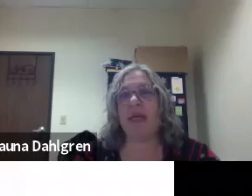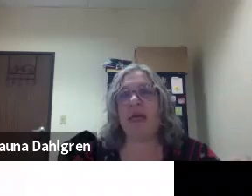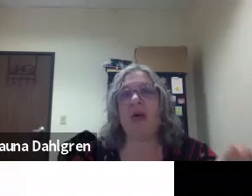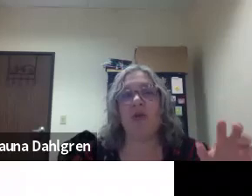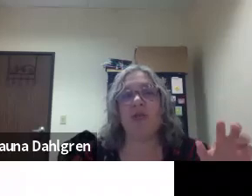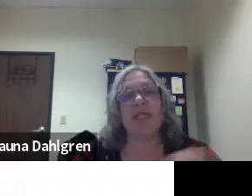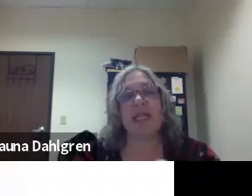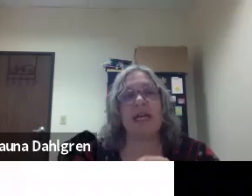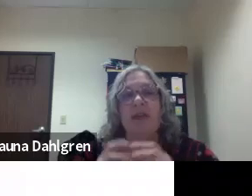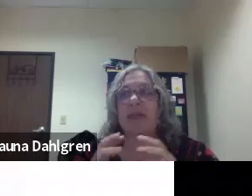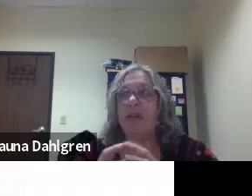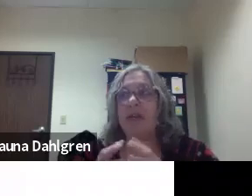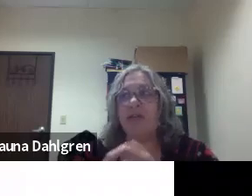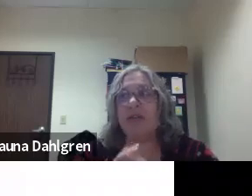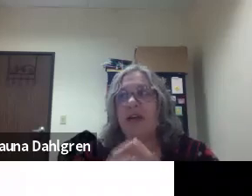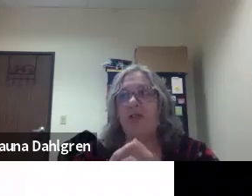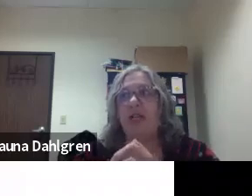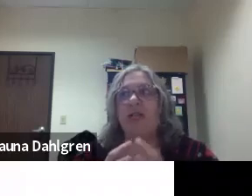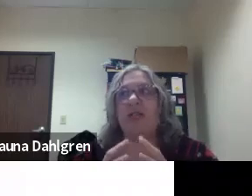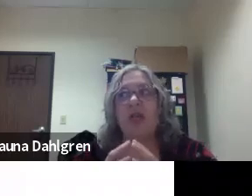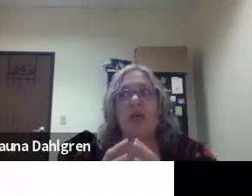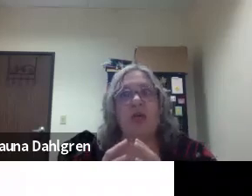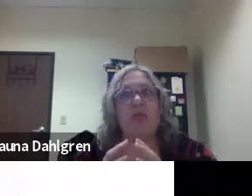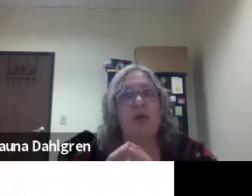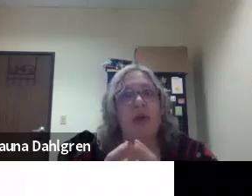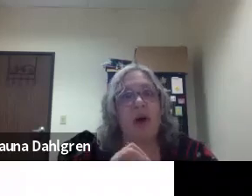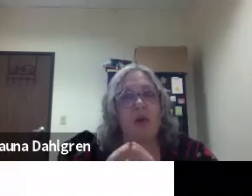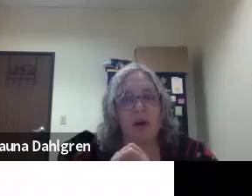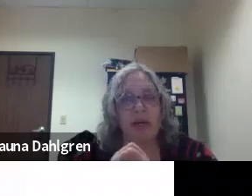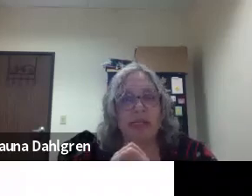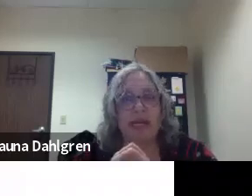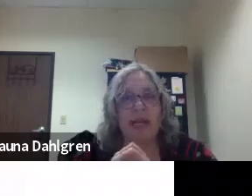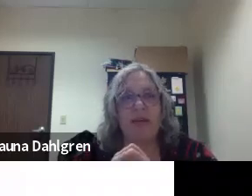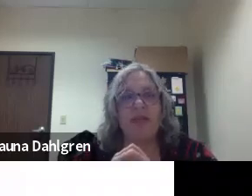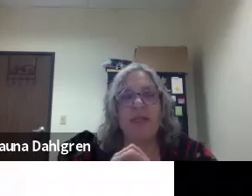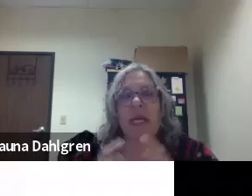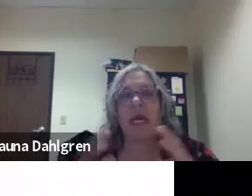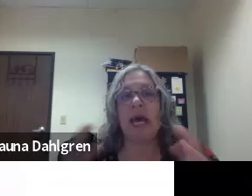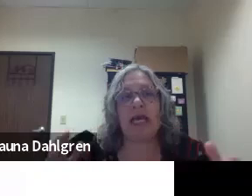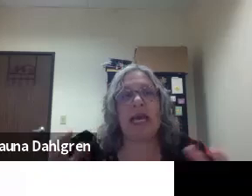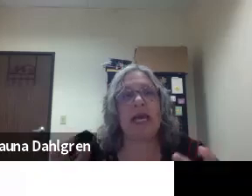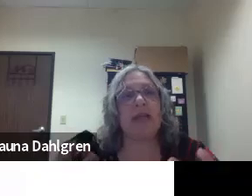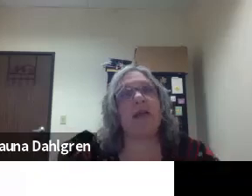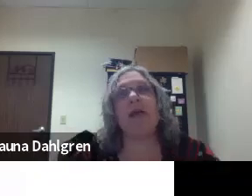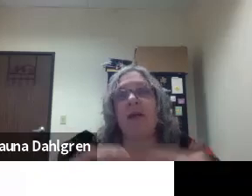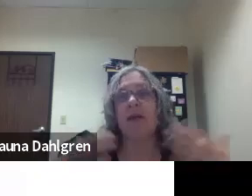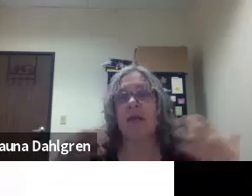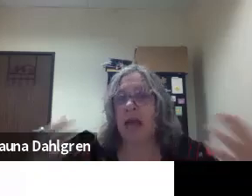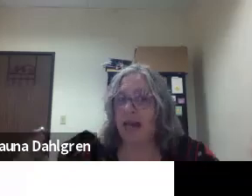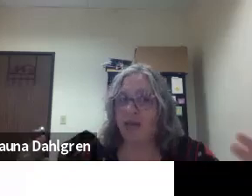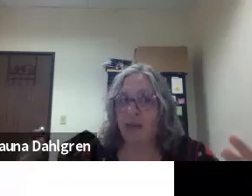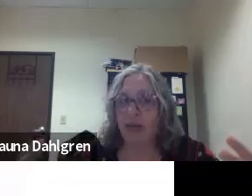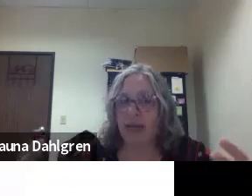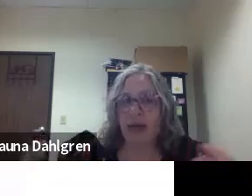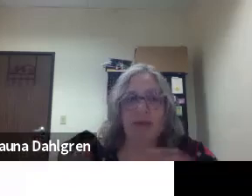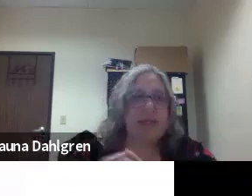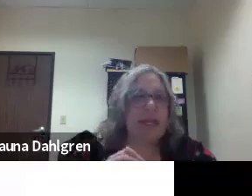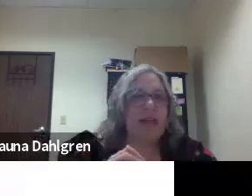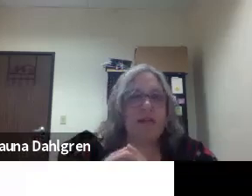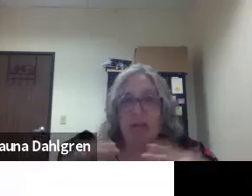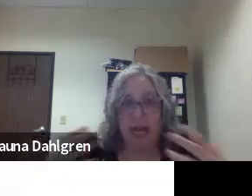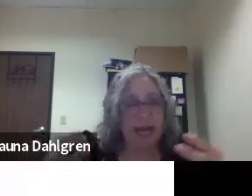it, we're just going to give a little introduction to what we call work incentives. Again, not everybody